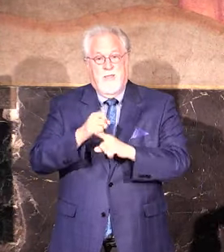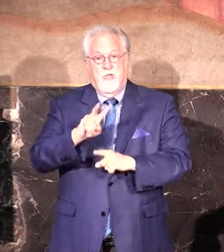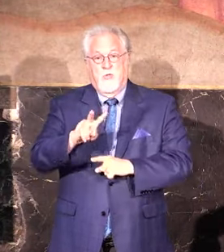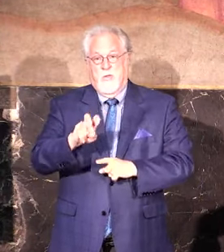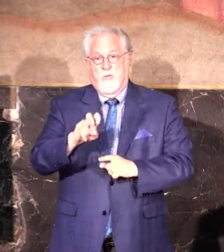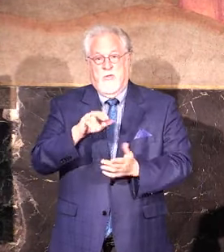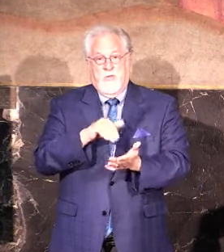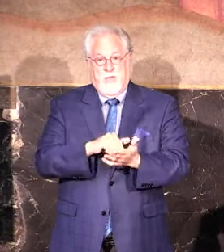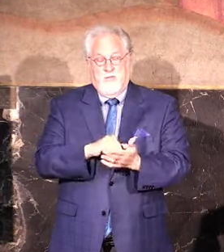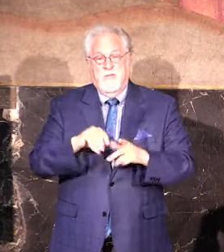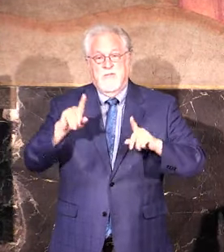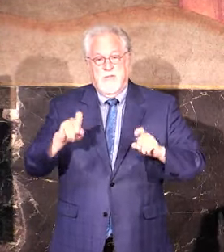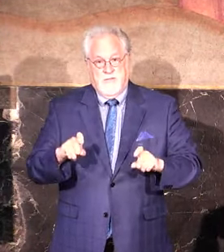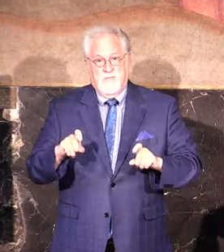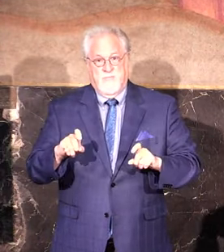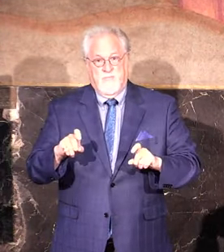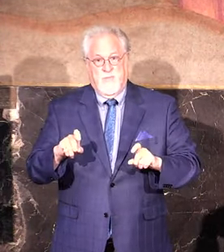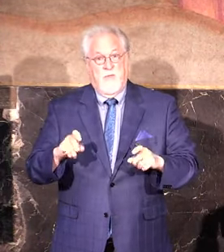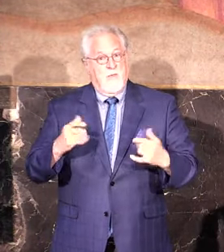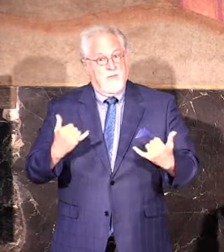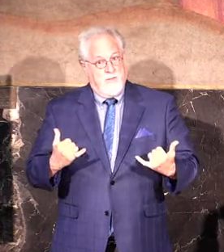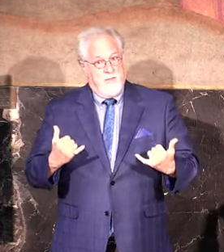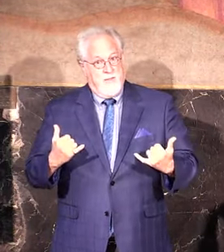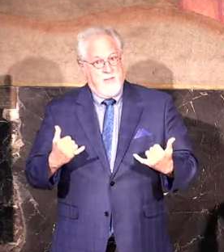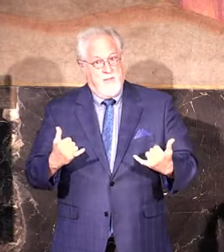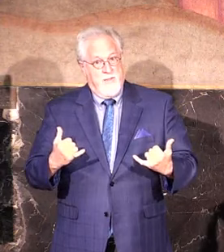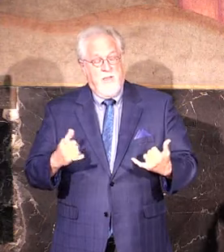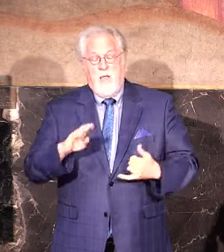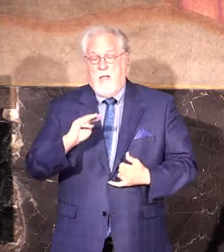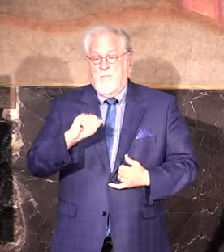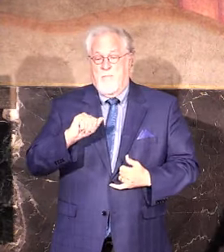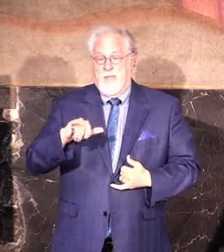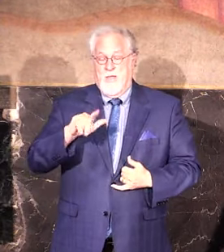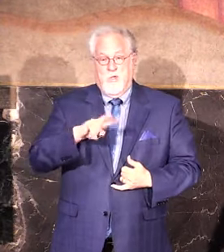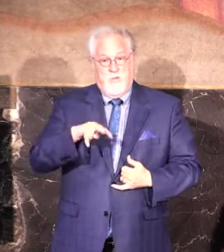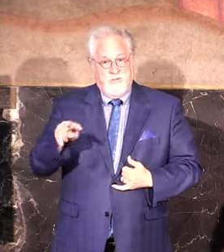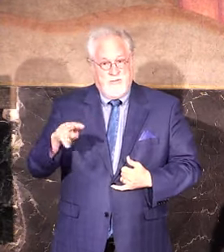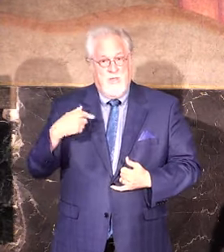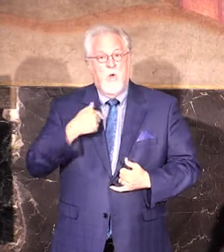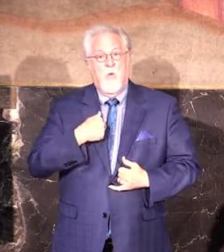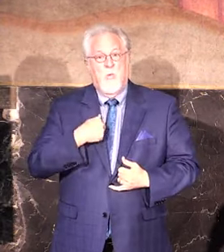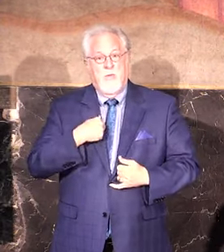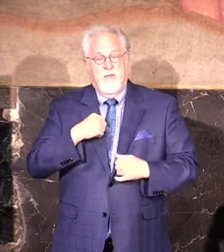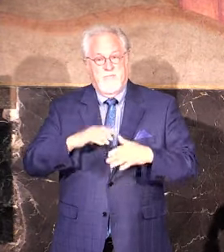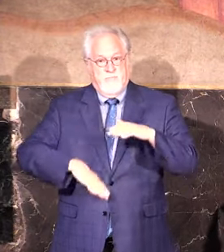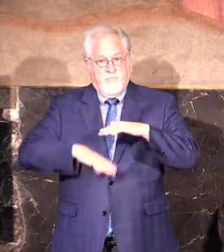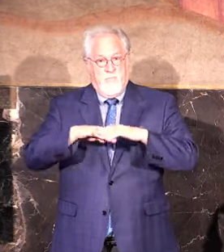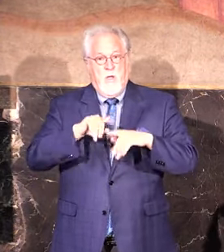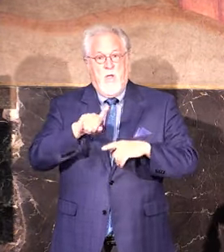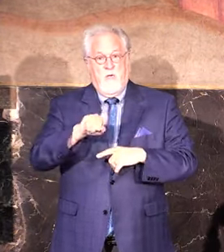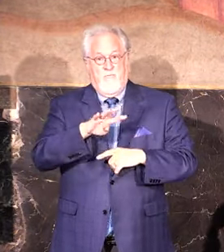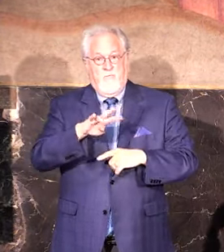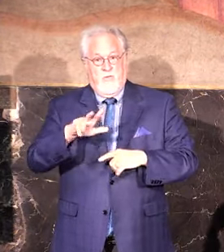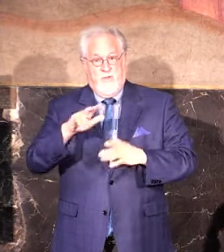200,000 tests. Today, May the 22nd, I can tell you we've gotten to